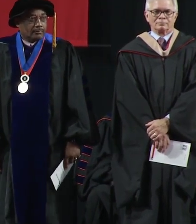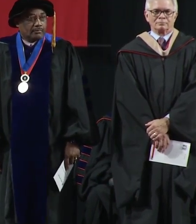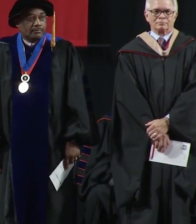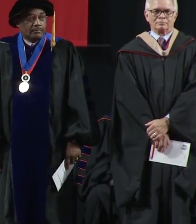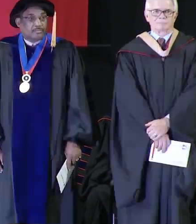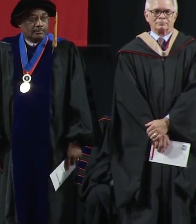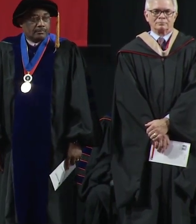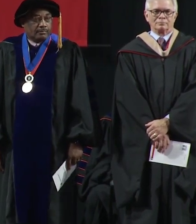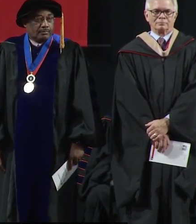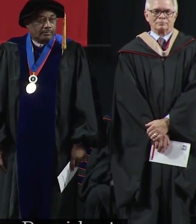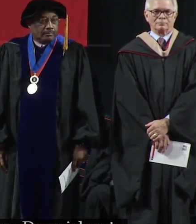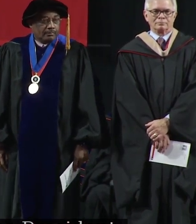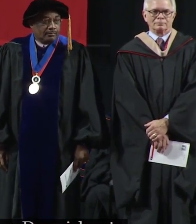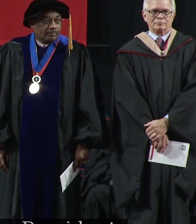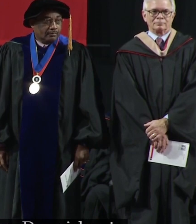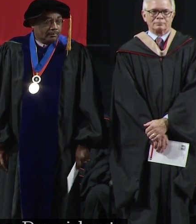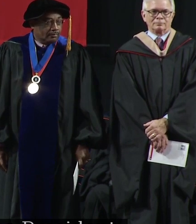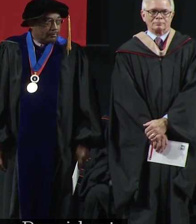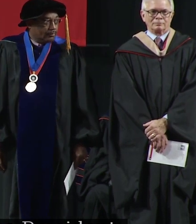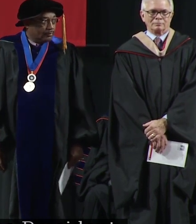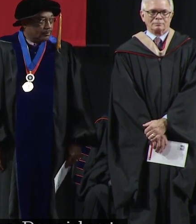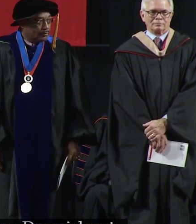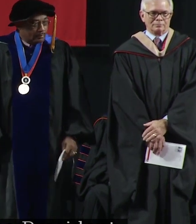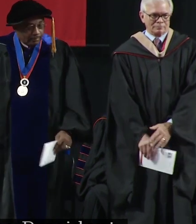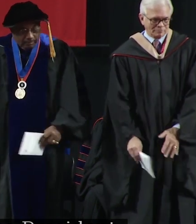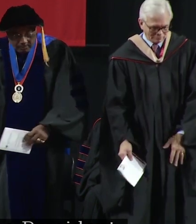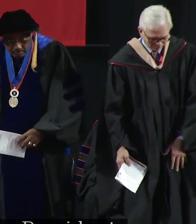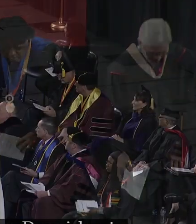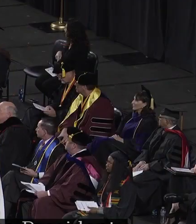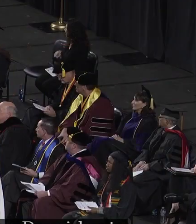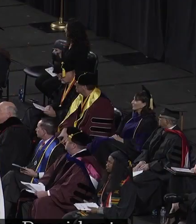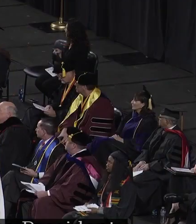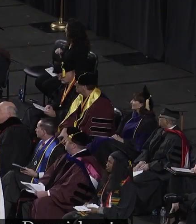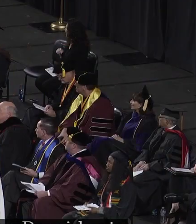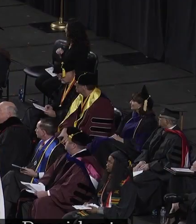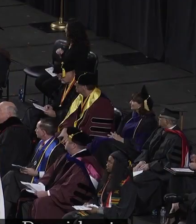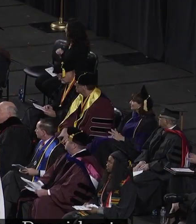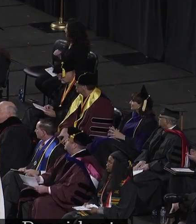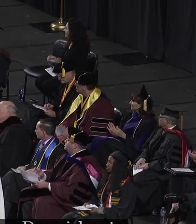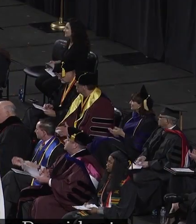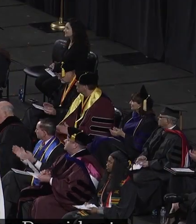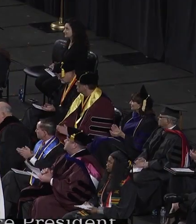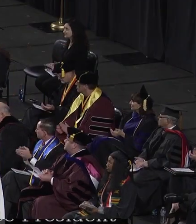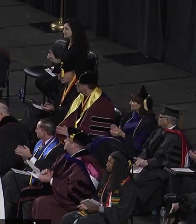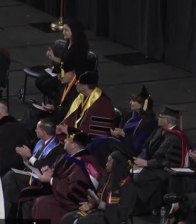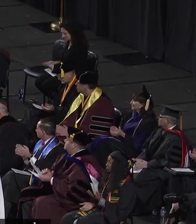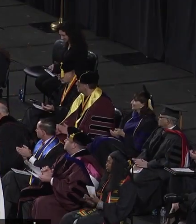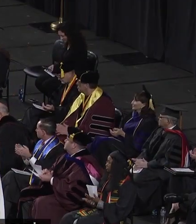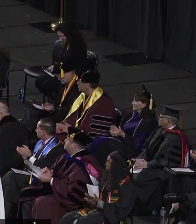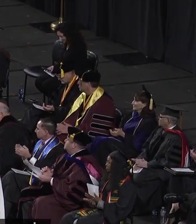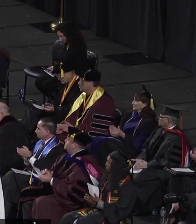Vice President for Student Engagement. The front row can sit down. Thank you.